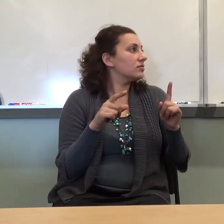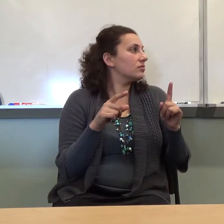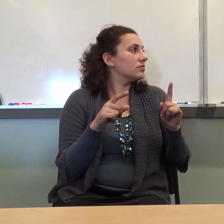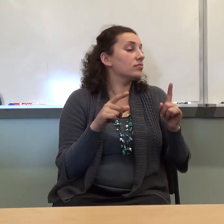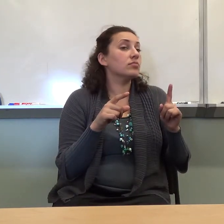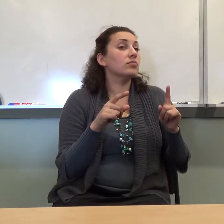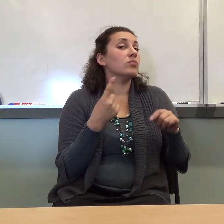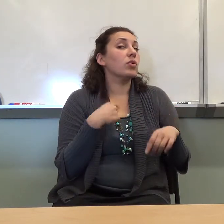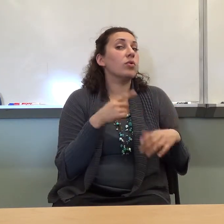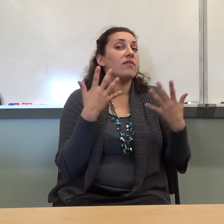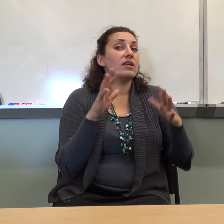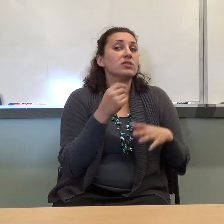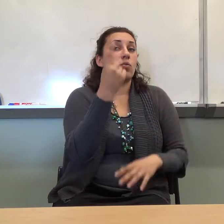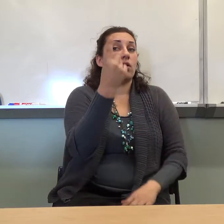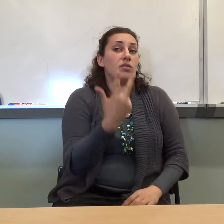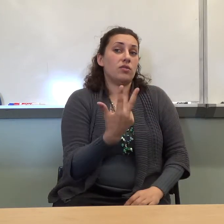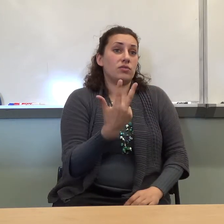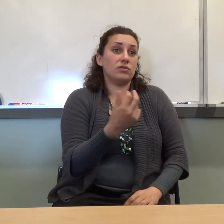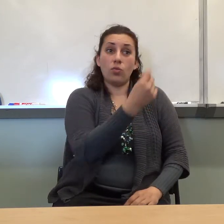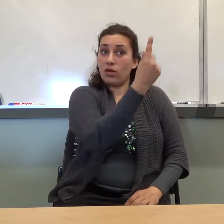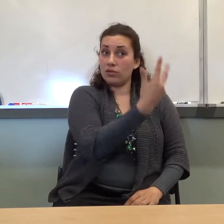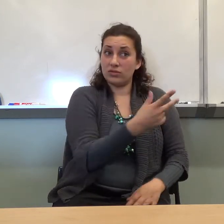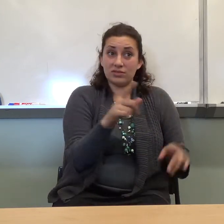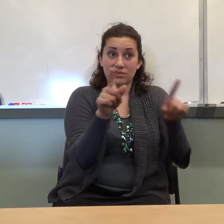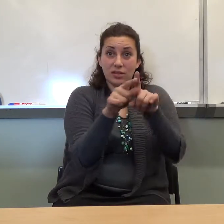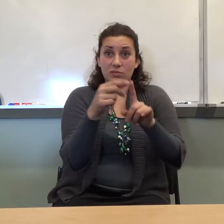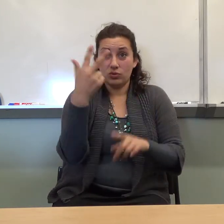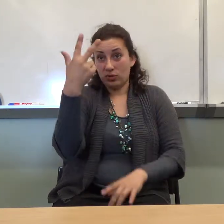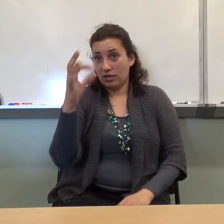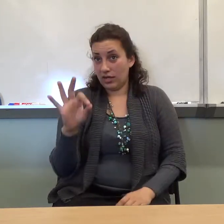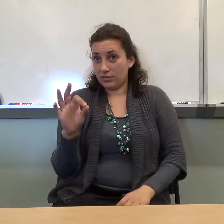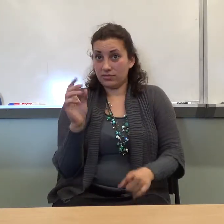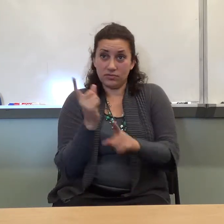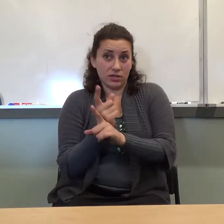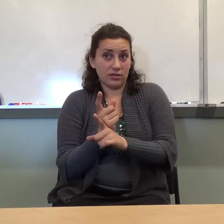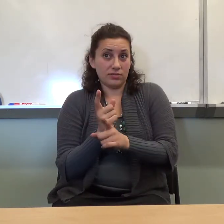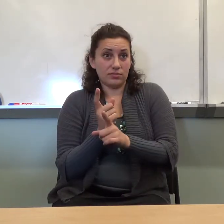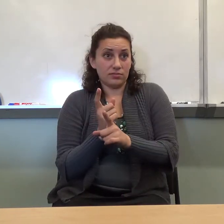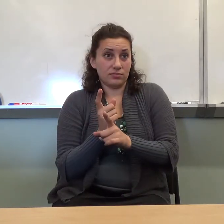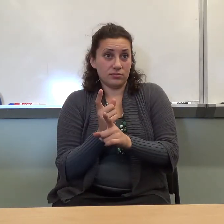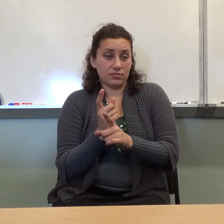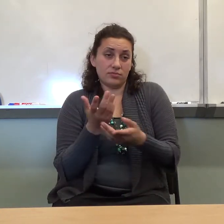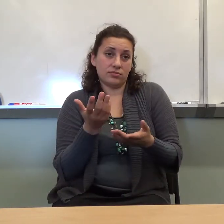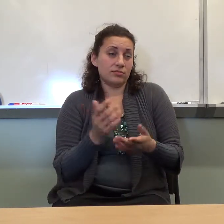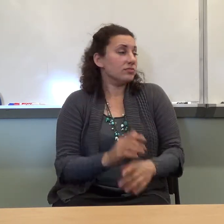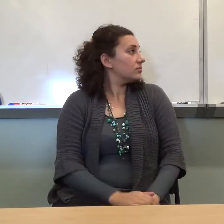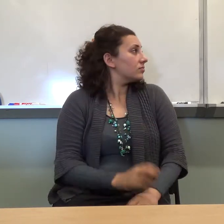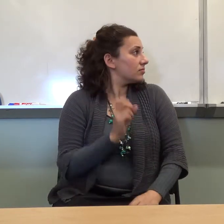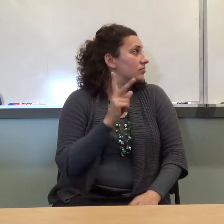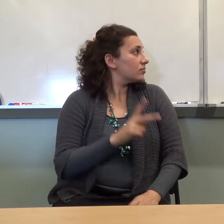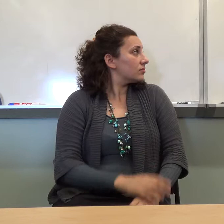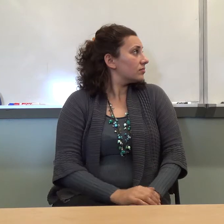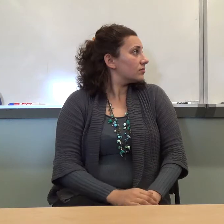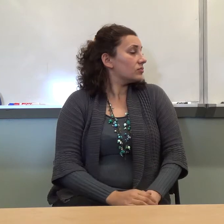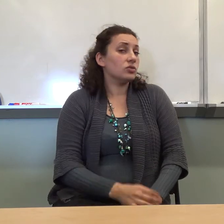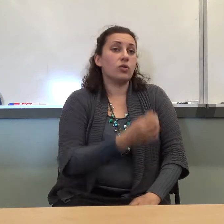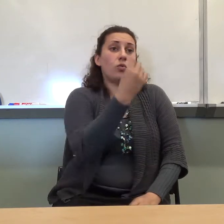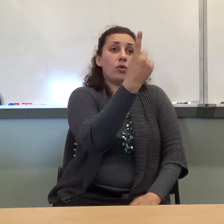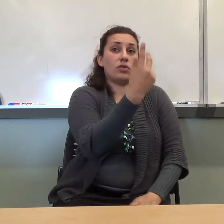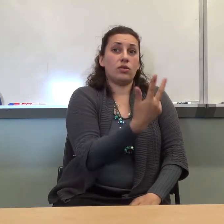1/3. Isn't 1/3 3 ninths? Yeah. Ah, okay. And we found out that was 0.3